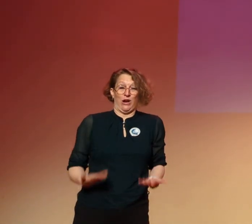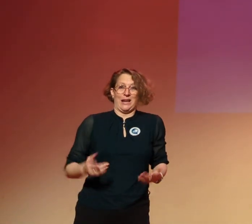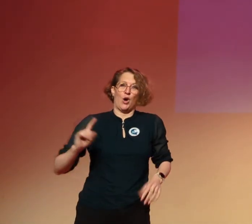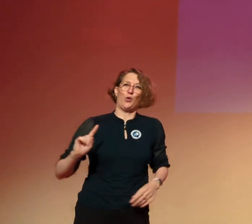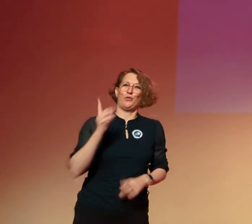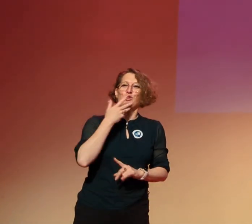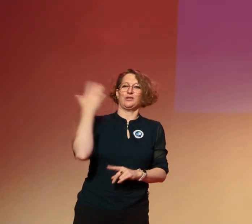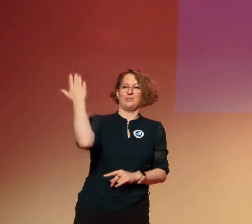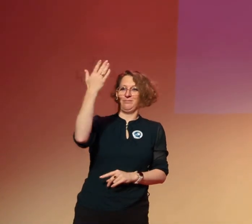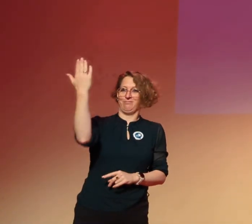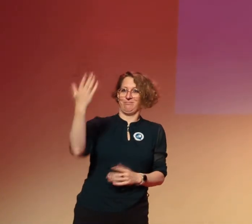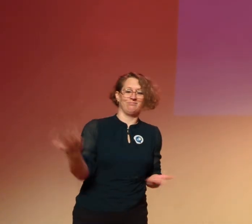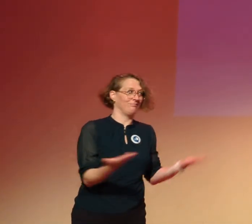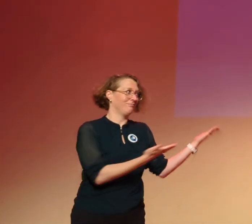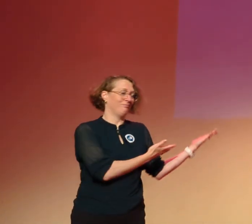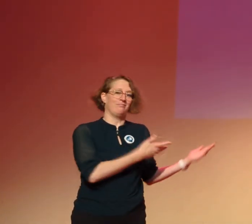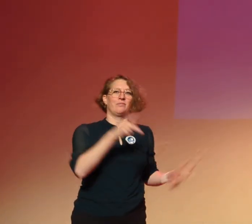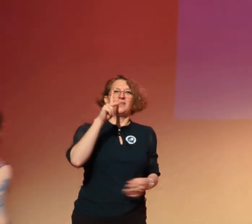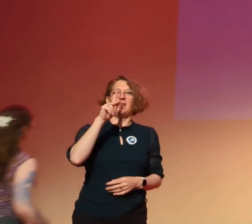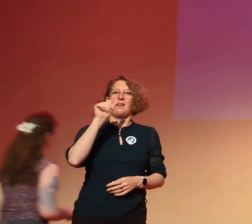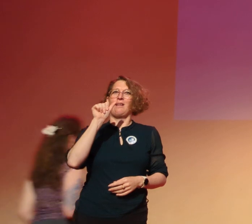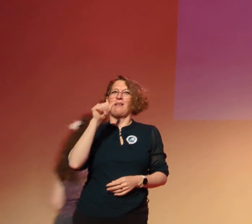speaker. Kate, please.